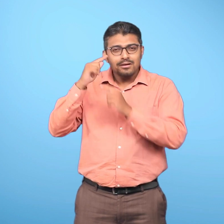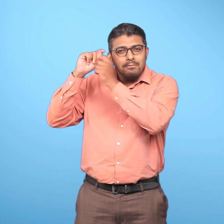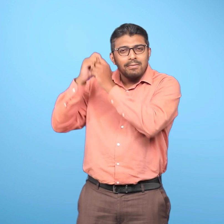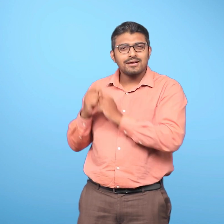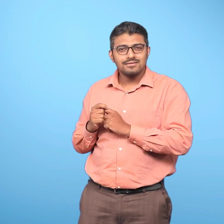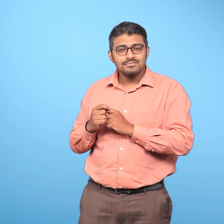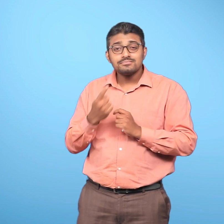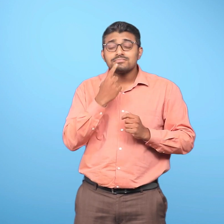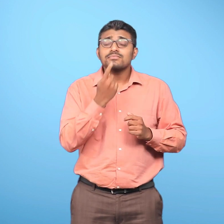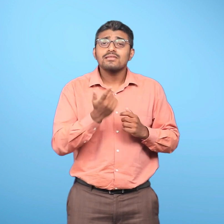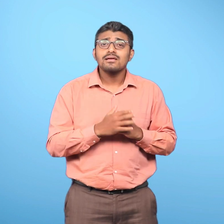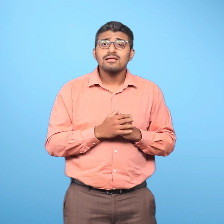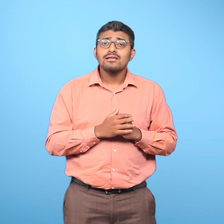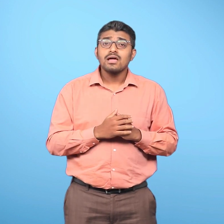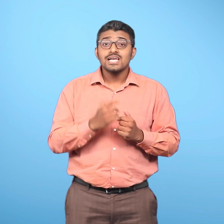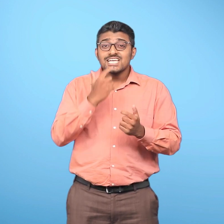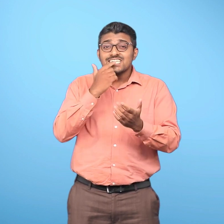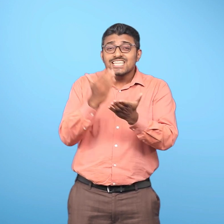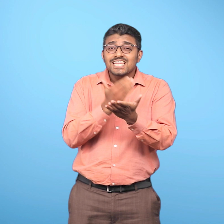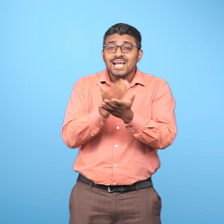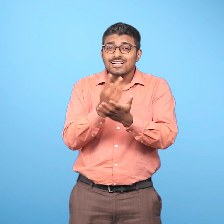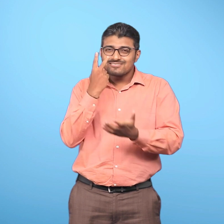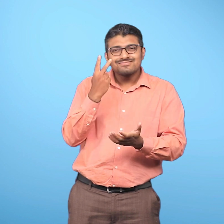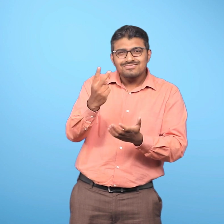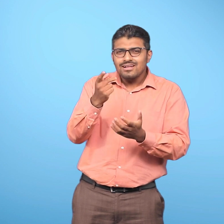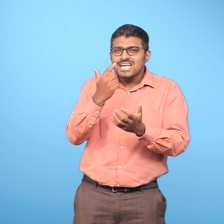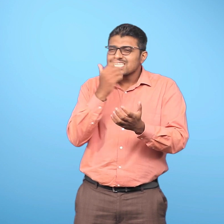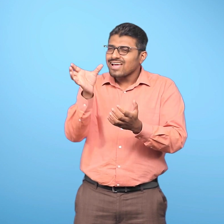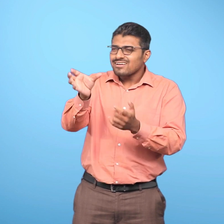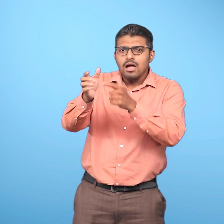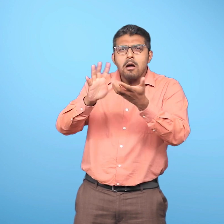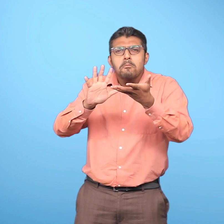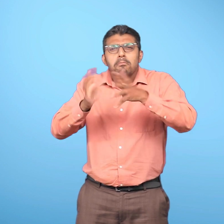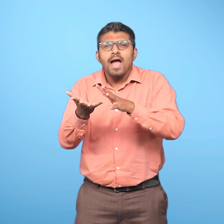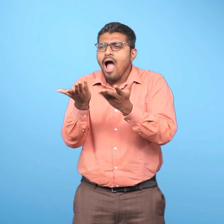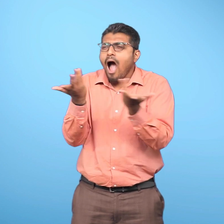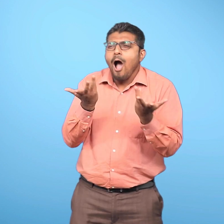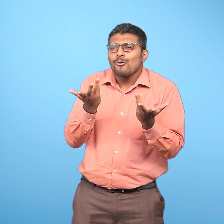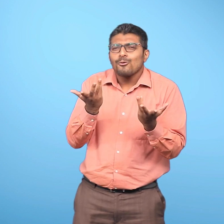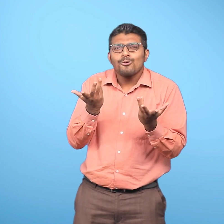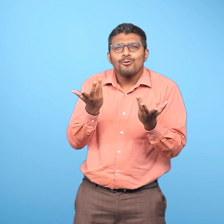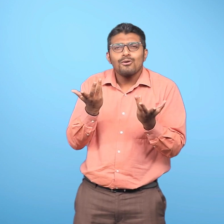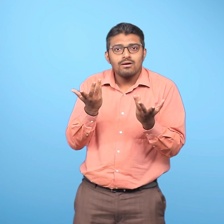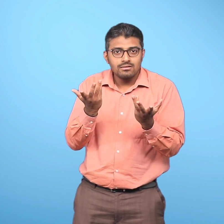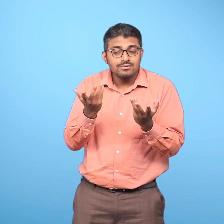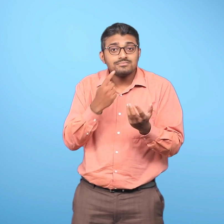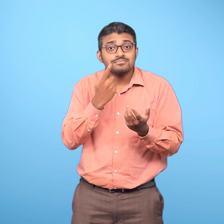So, can we say that the change due to dissolving salt in water be reversed?